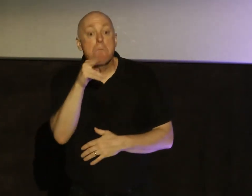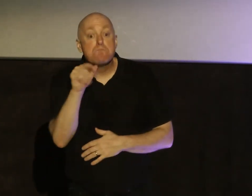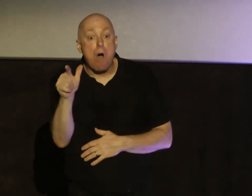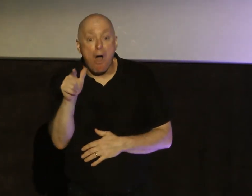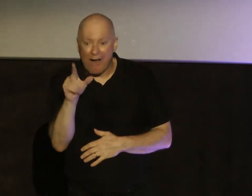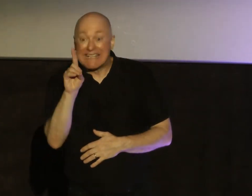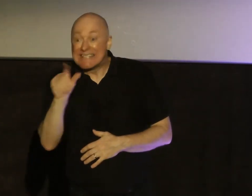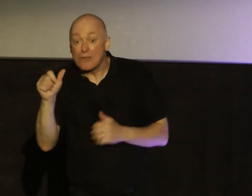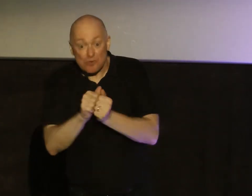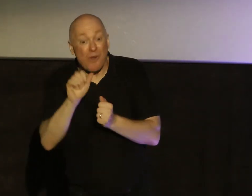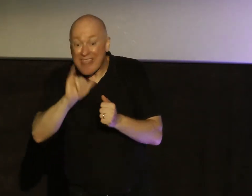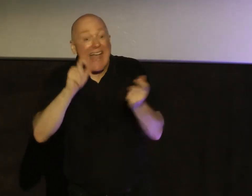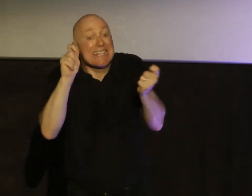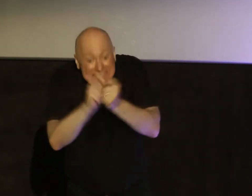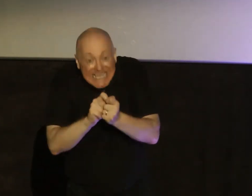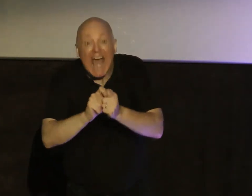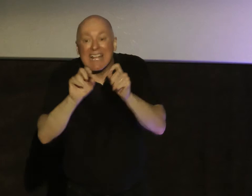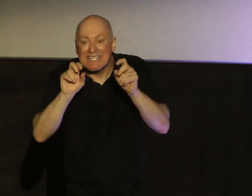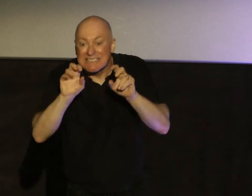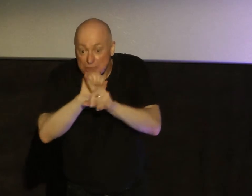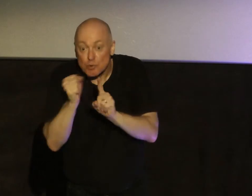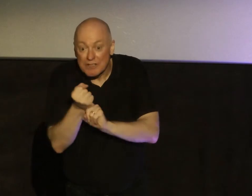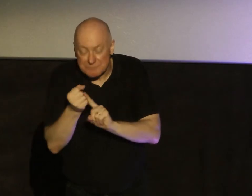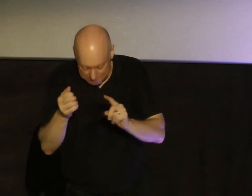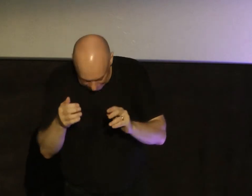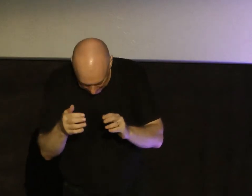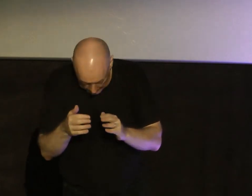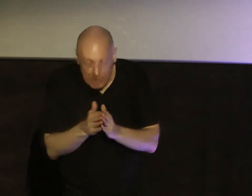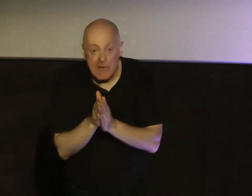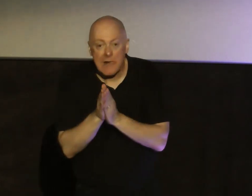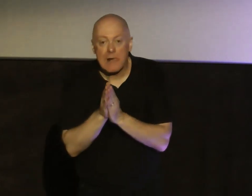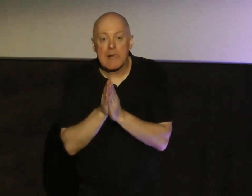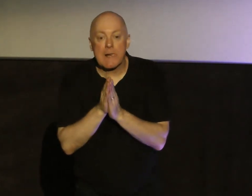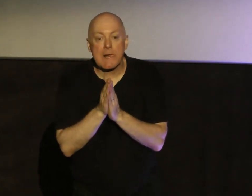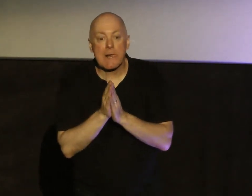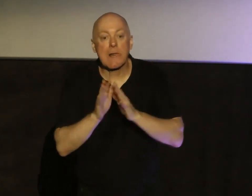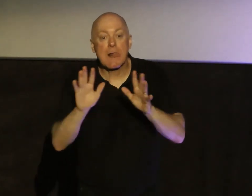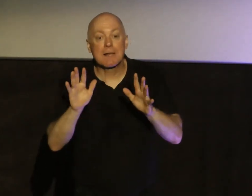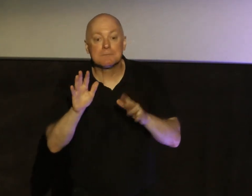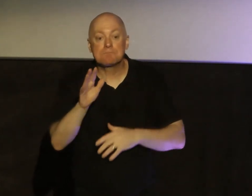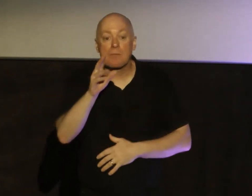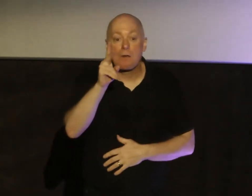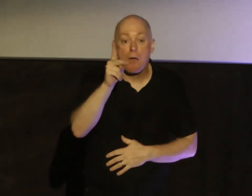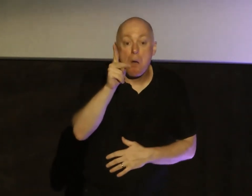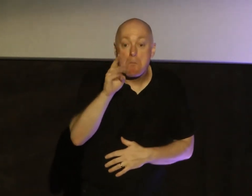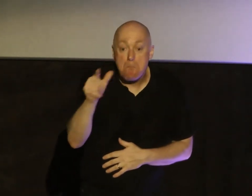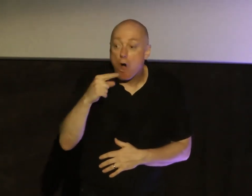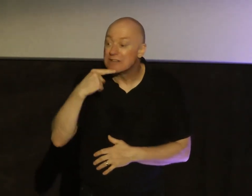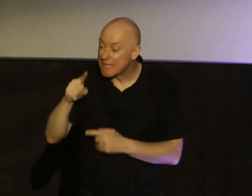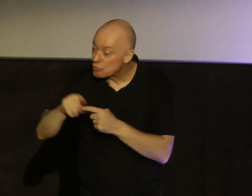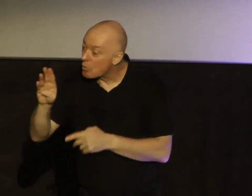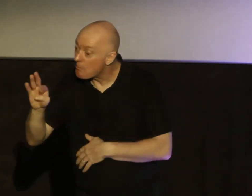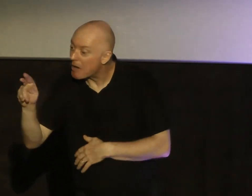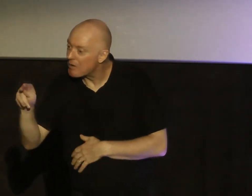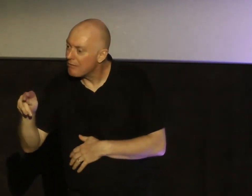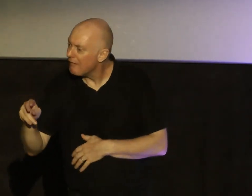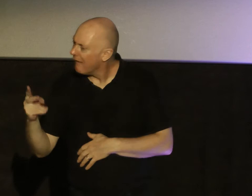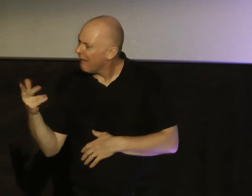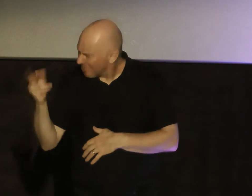with this very thing. I want you to notice it on the screen. It says, and after some days Paul said to Barnabas, let us return and visit the brothers